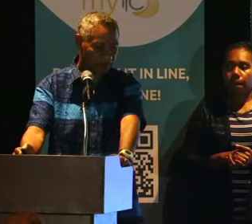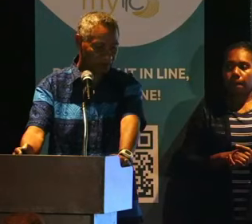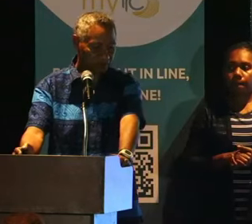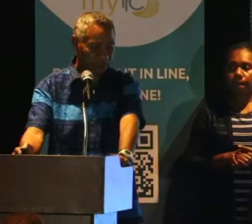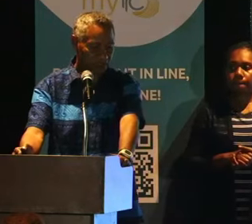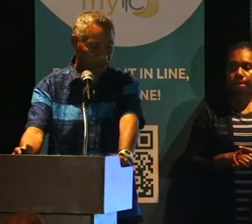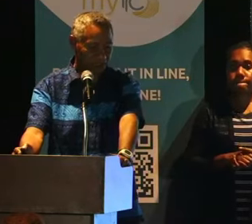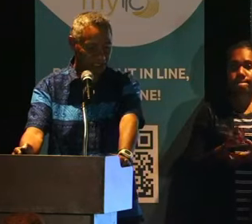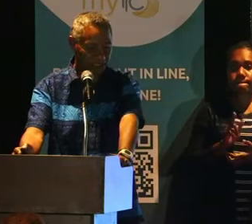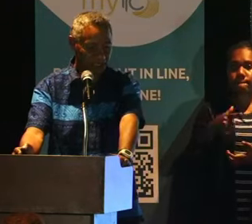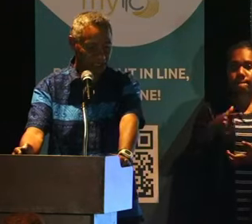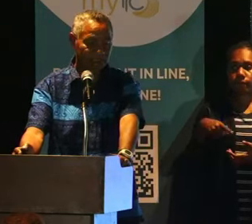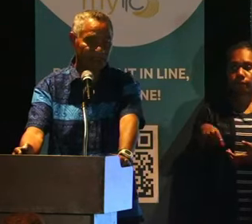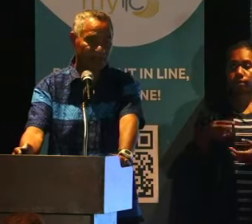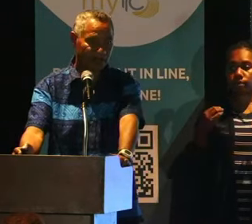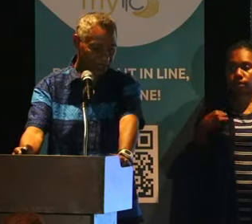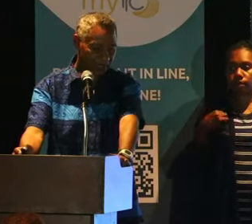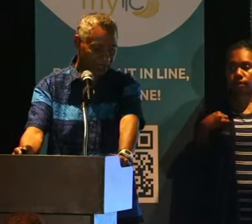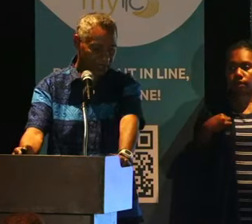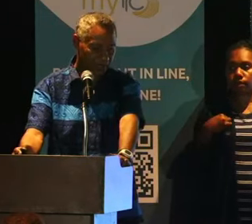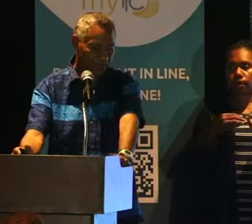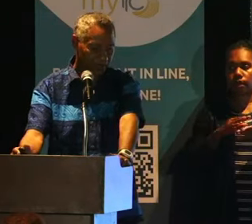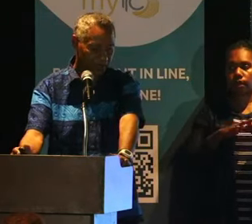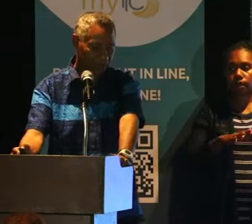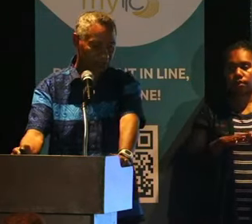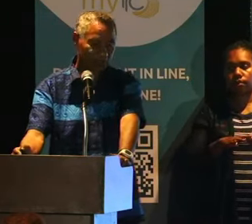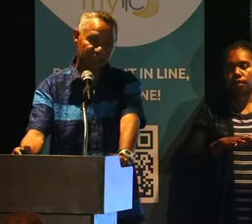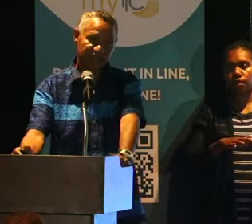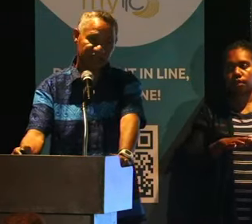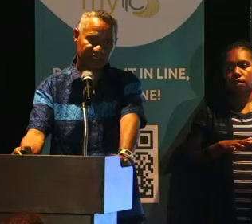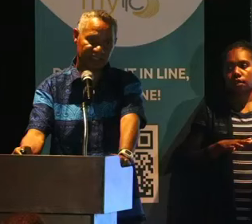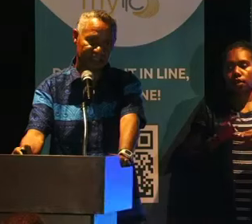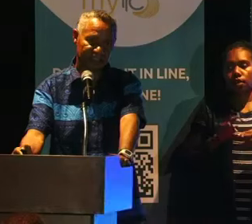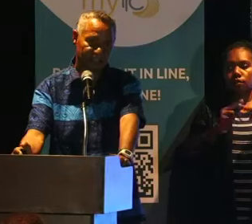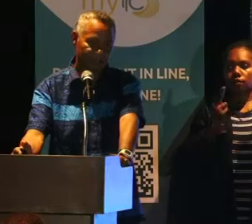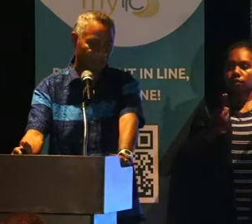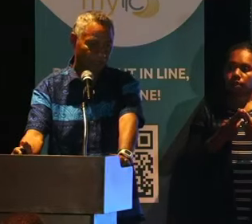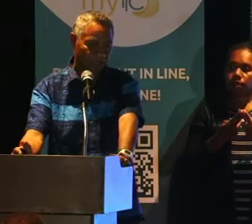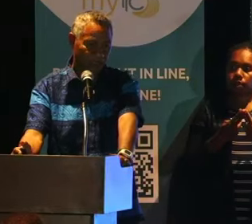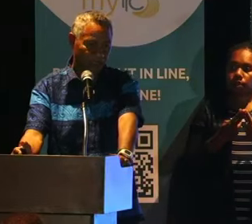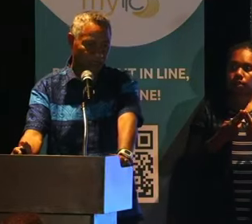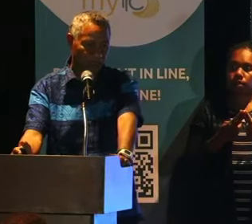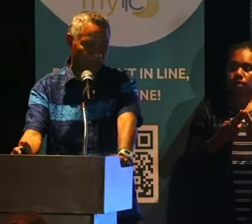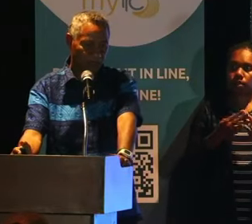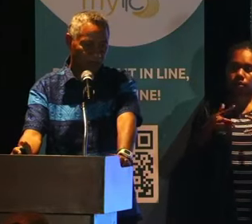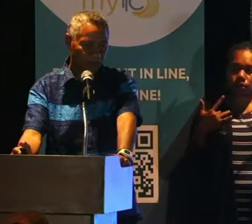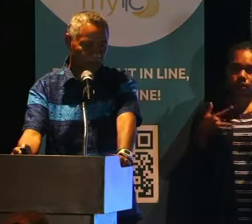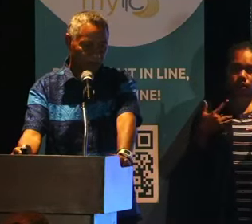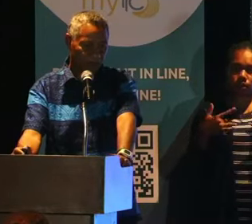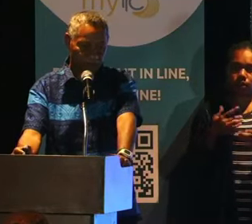with welfare issues. It's primary concern of interest.